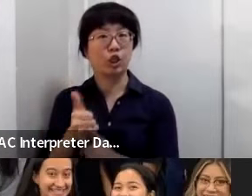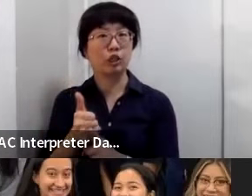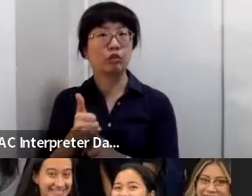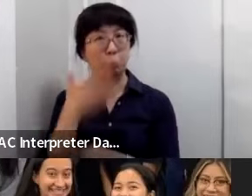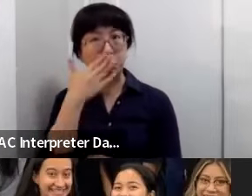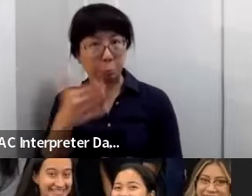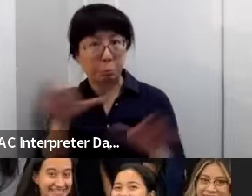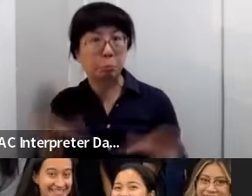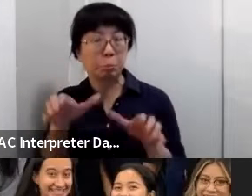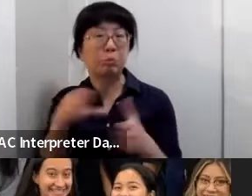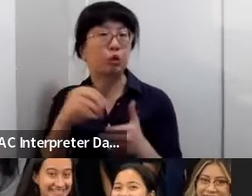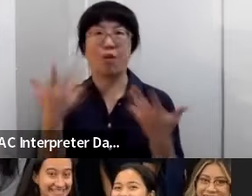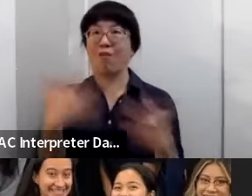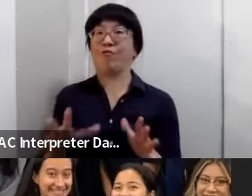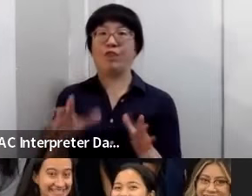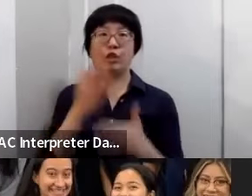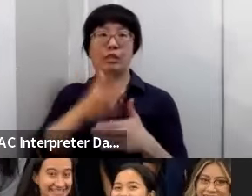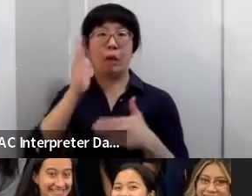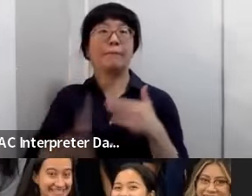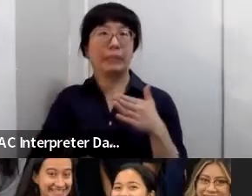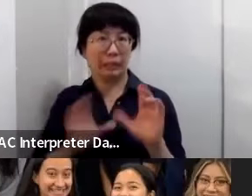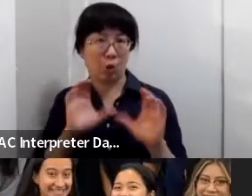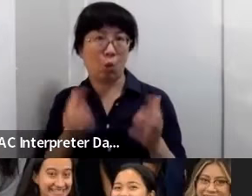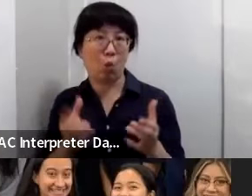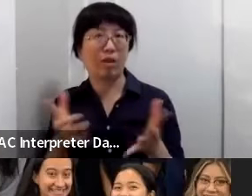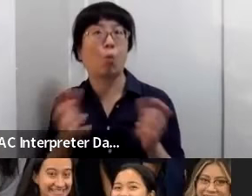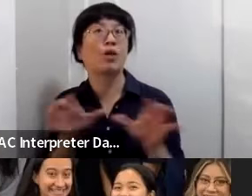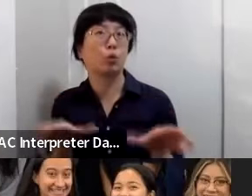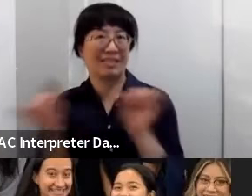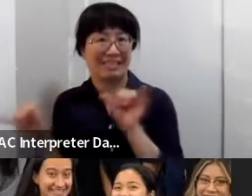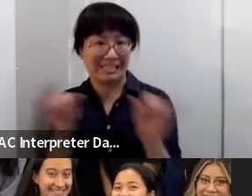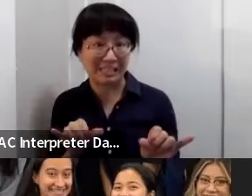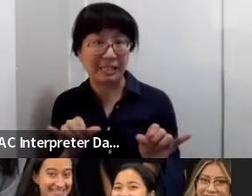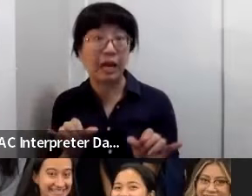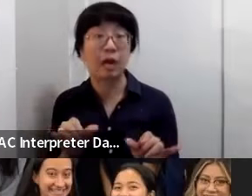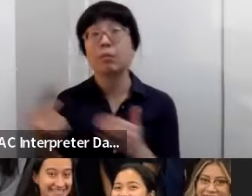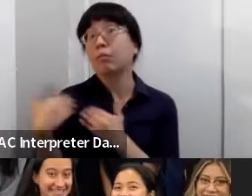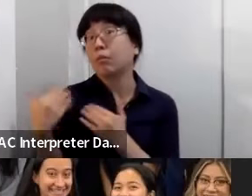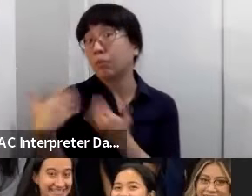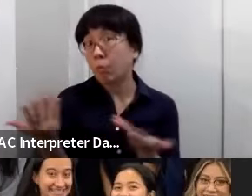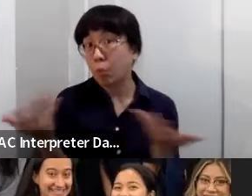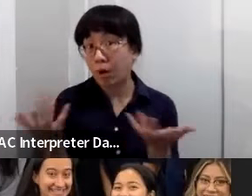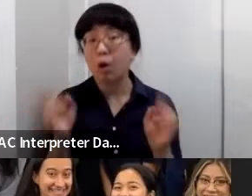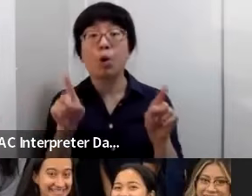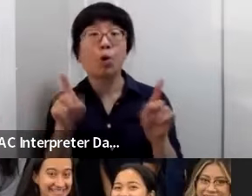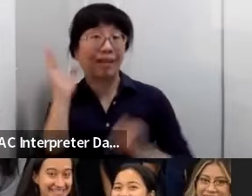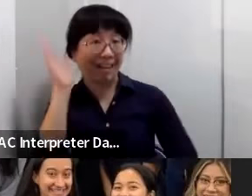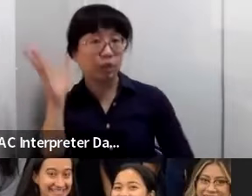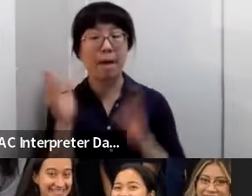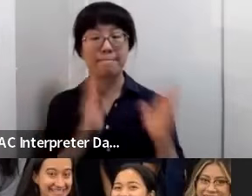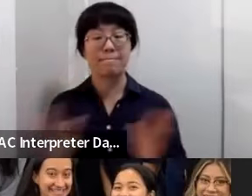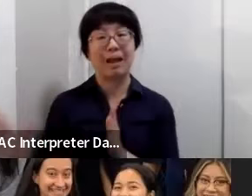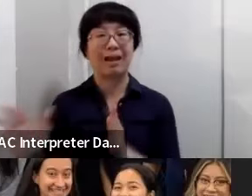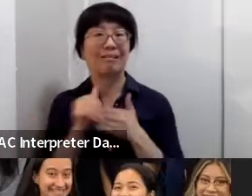successfully completed the course they're supporting and want to help others do the same. Their job duties include attending the lecture and then planning and facilitating their weekly